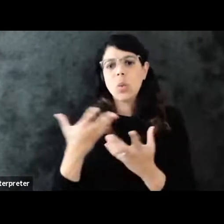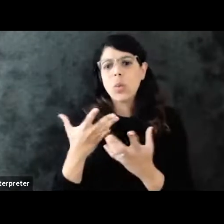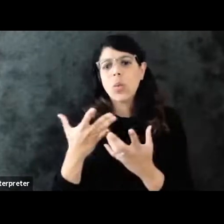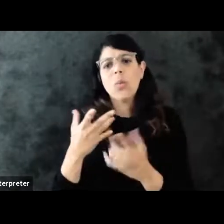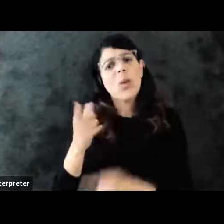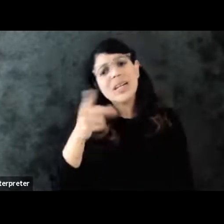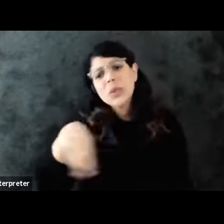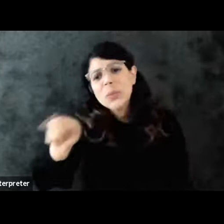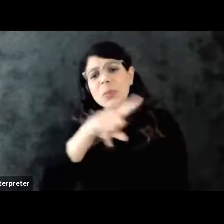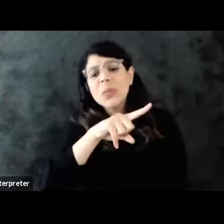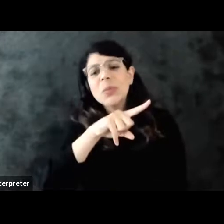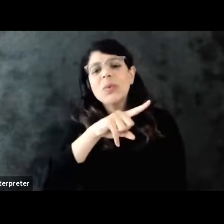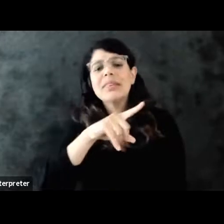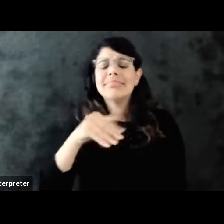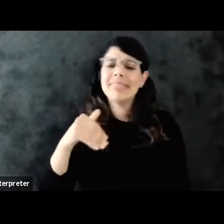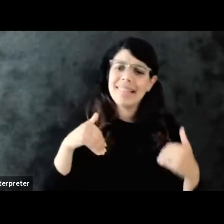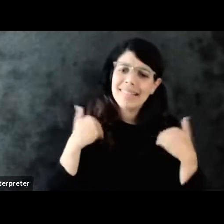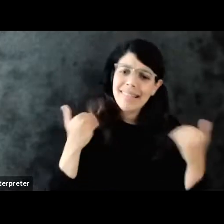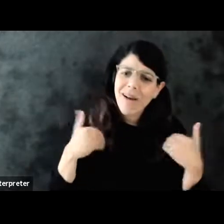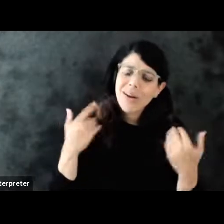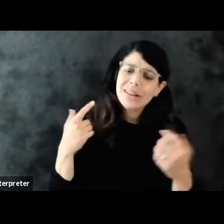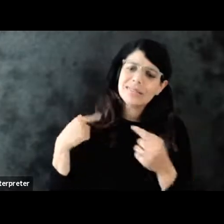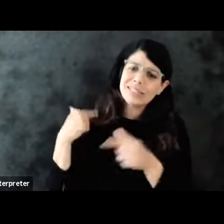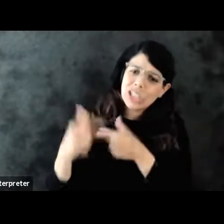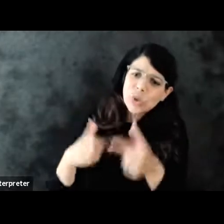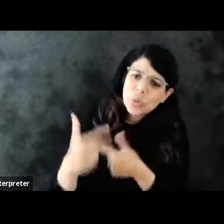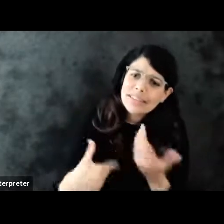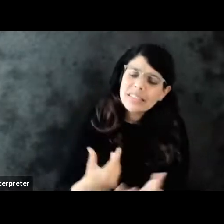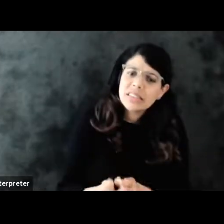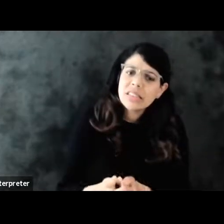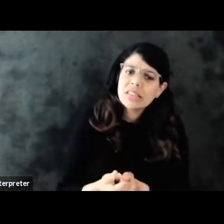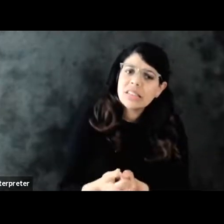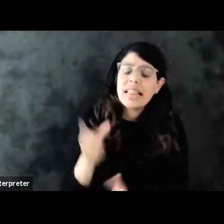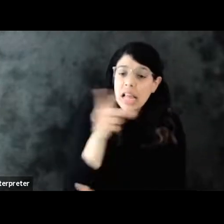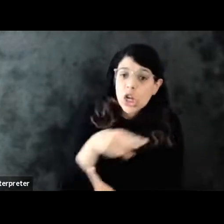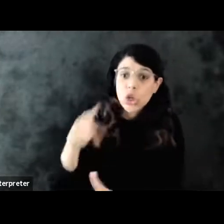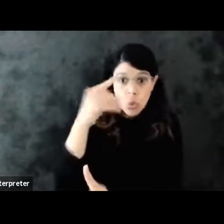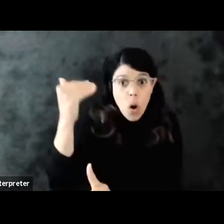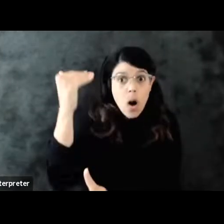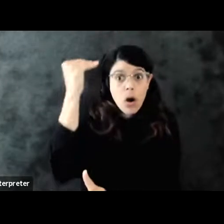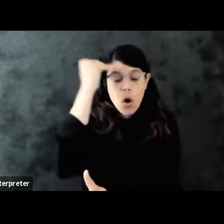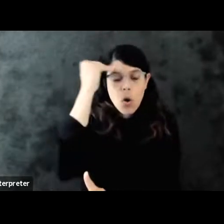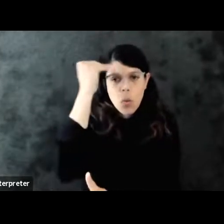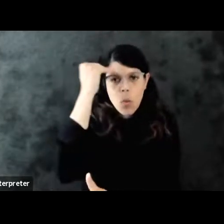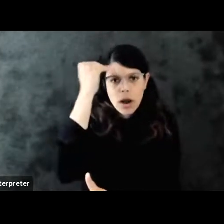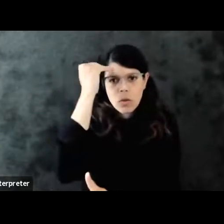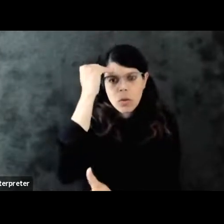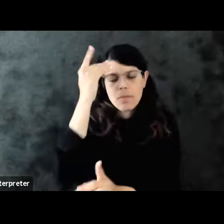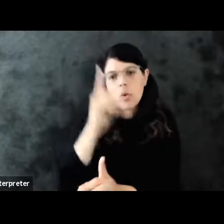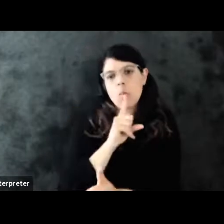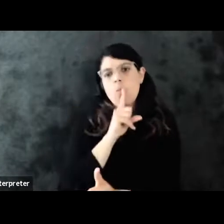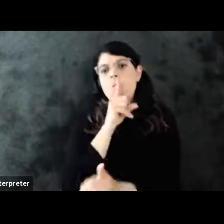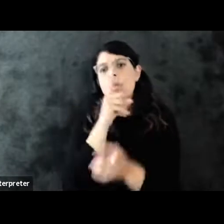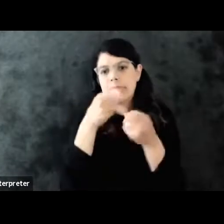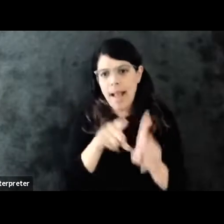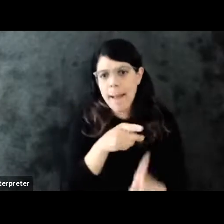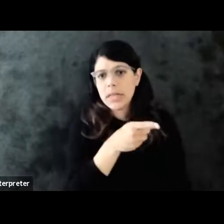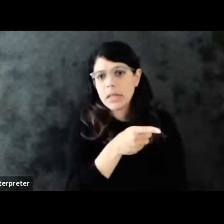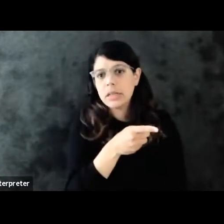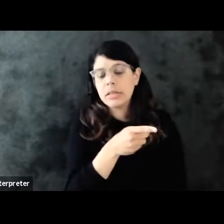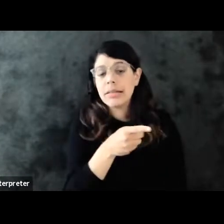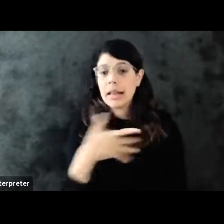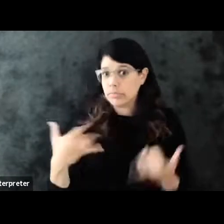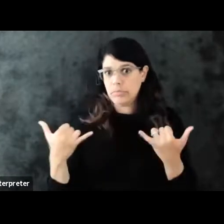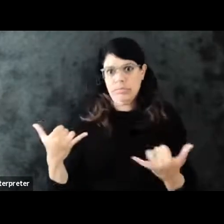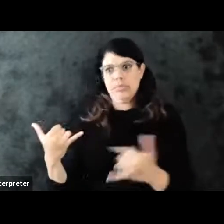becoming, who are awake to the realities that are there, And we have kids in high school now. We